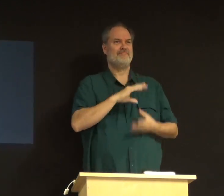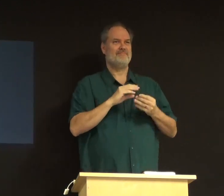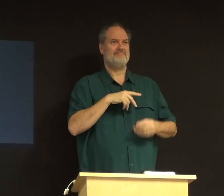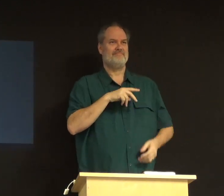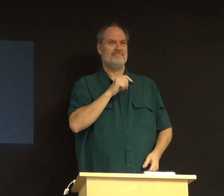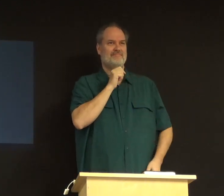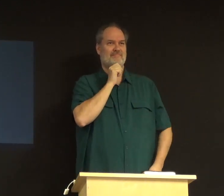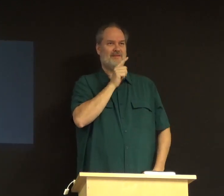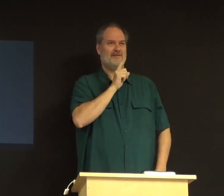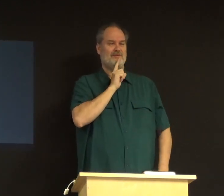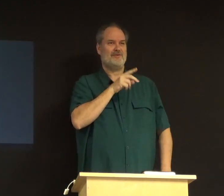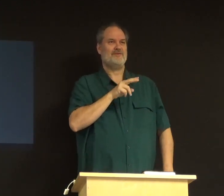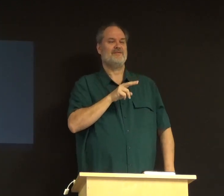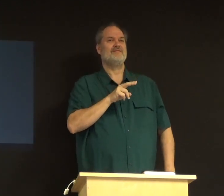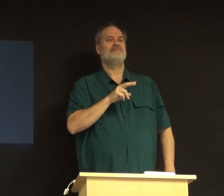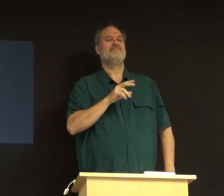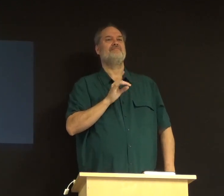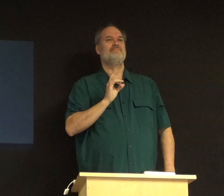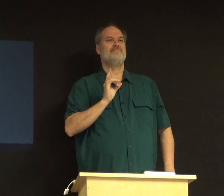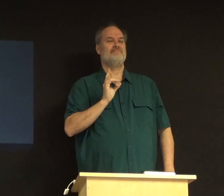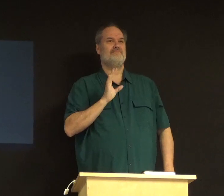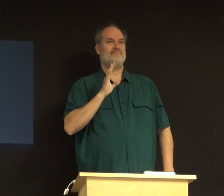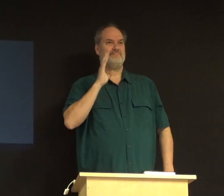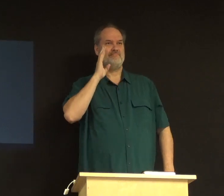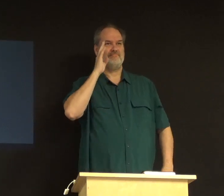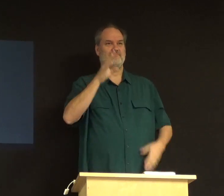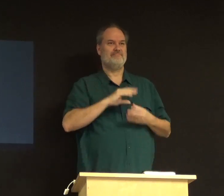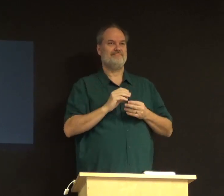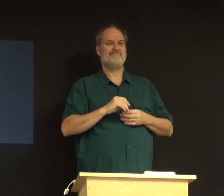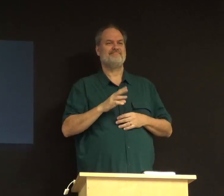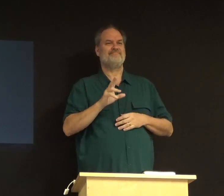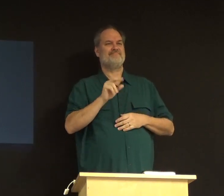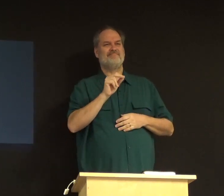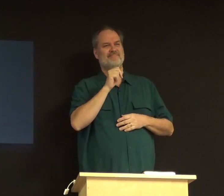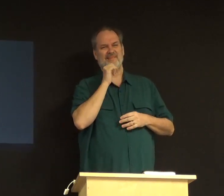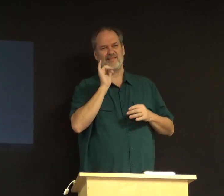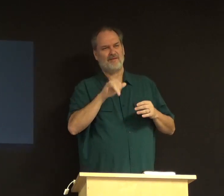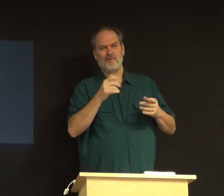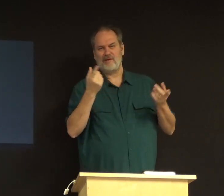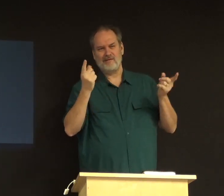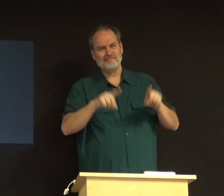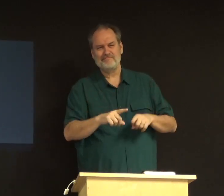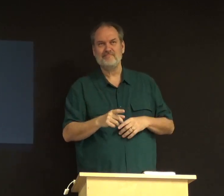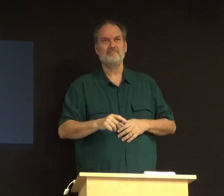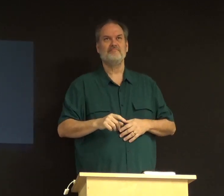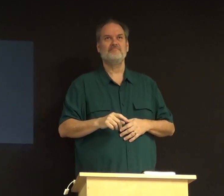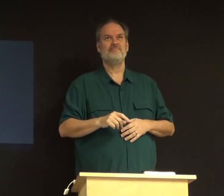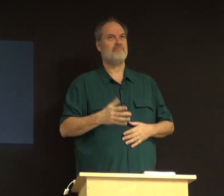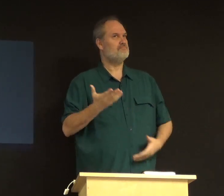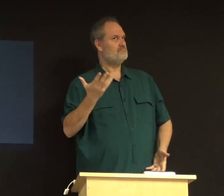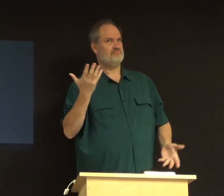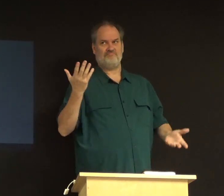You know, what happens when people say something about me that's not true? Or am I not a spirit? It doesn't happen that way.